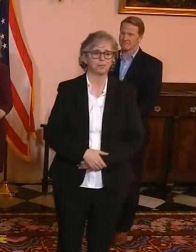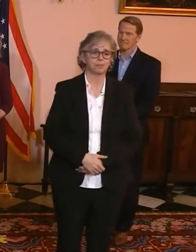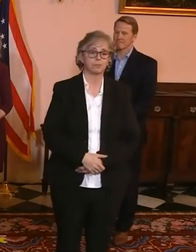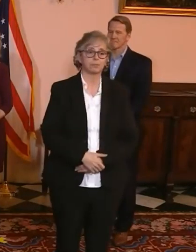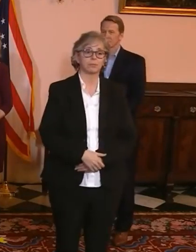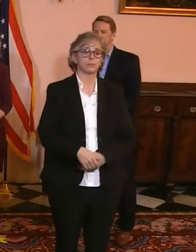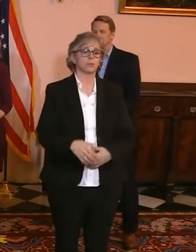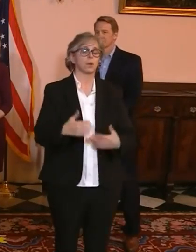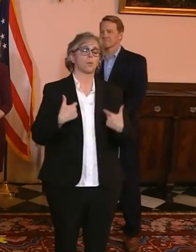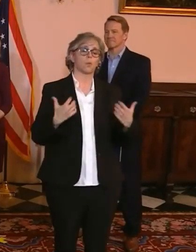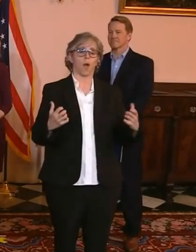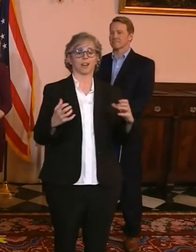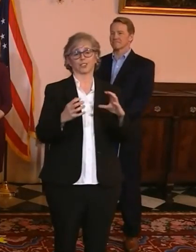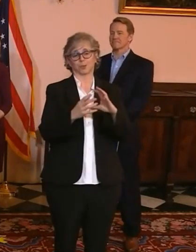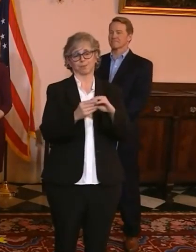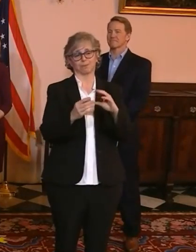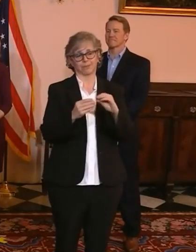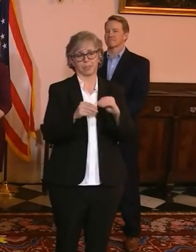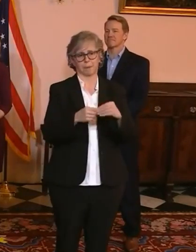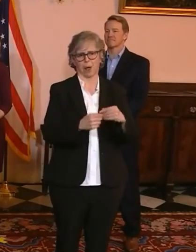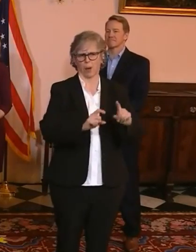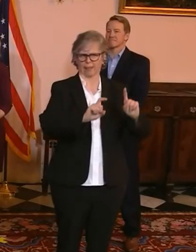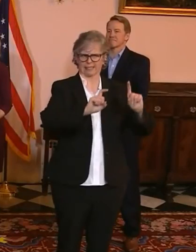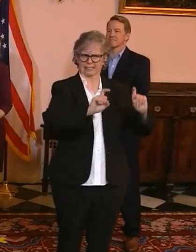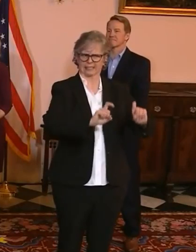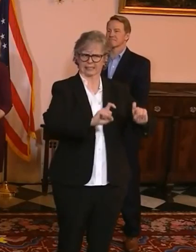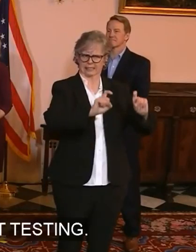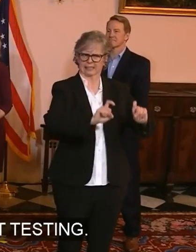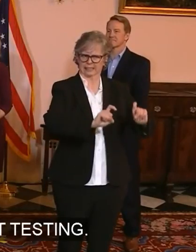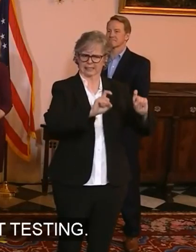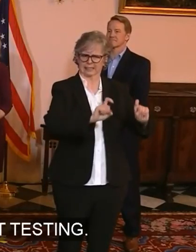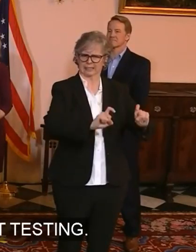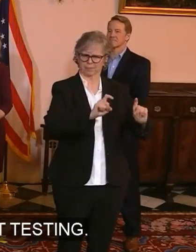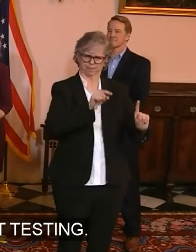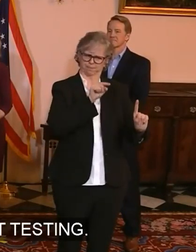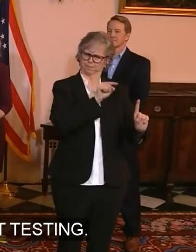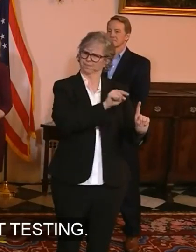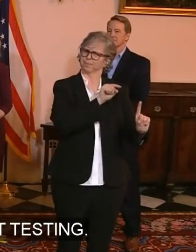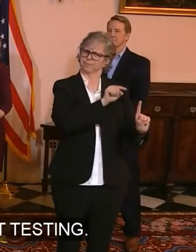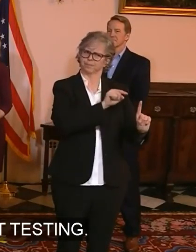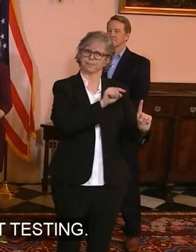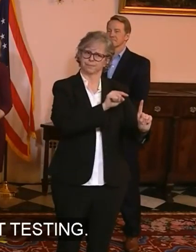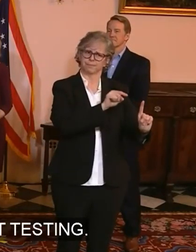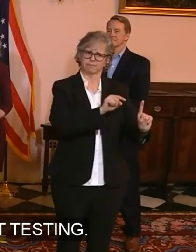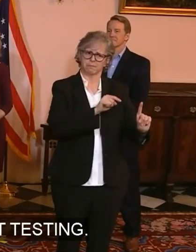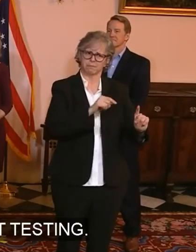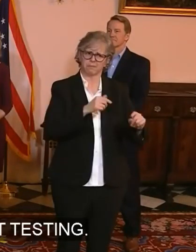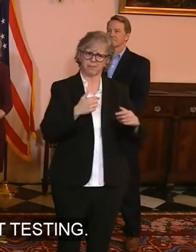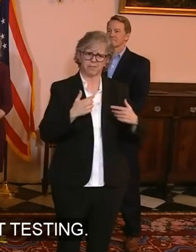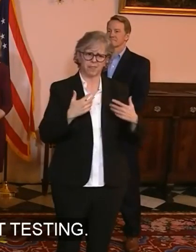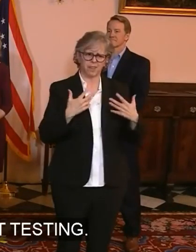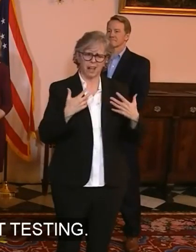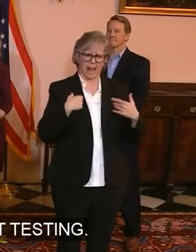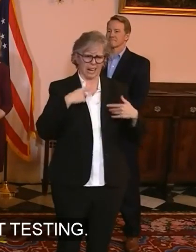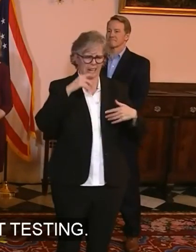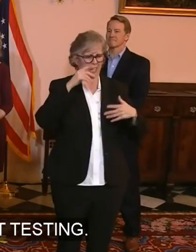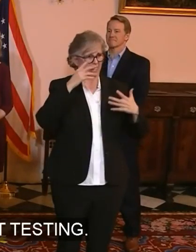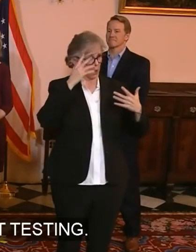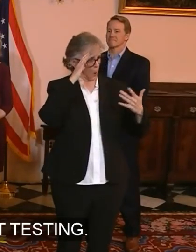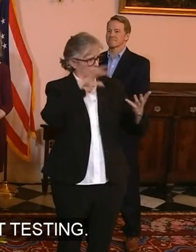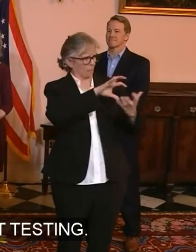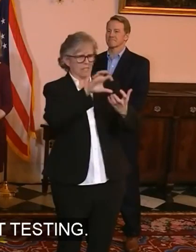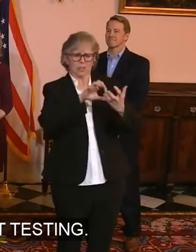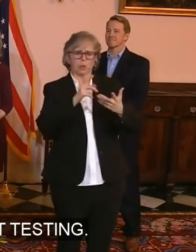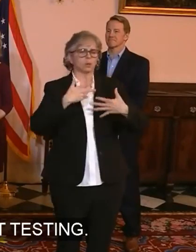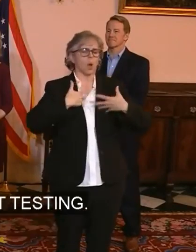about testing. I want to clear up any confusion that Ohioans may have about whether